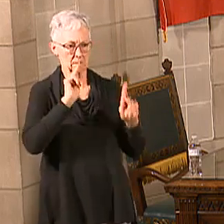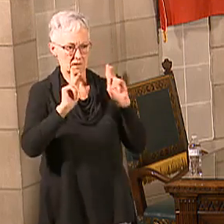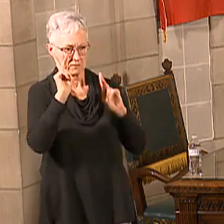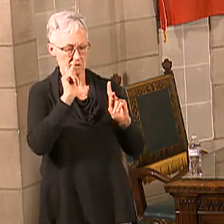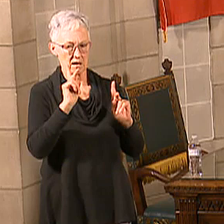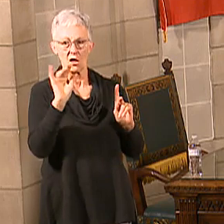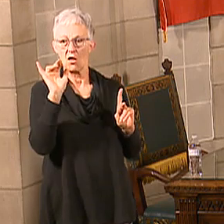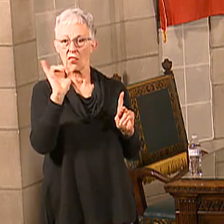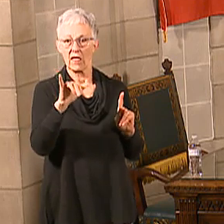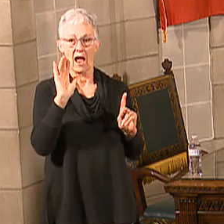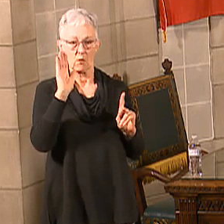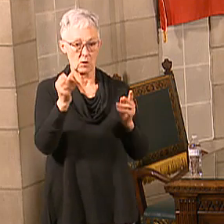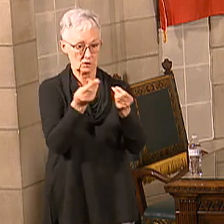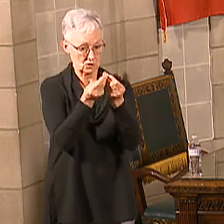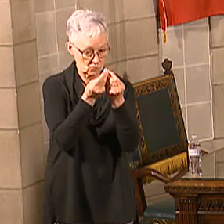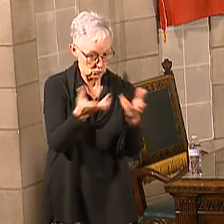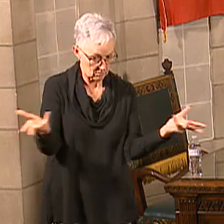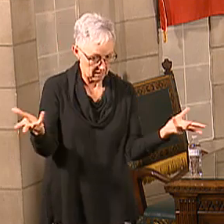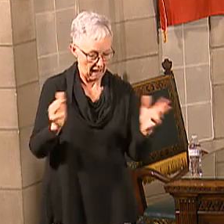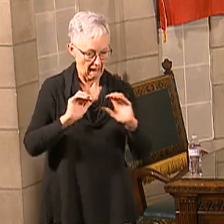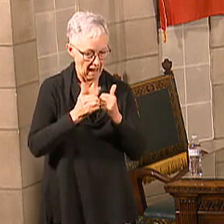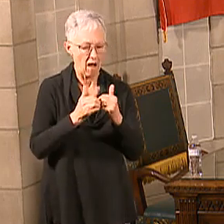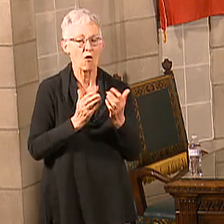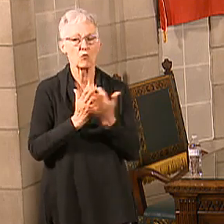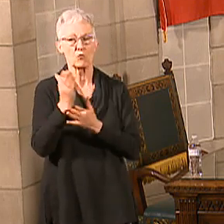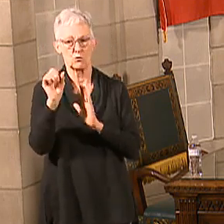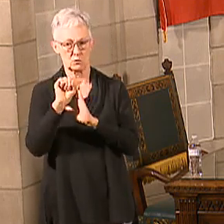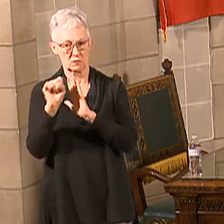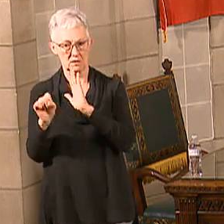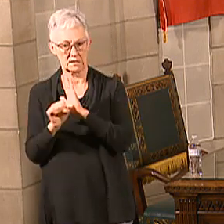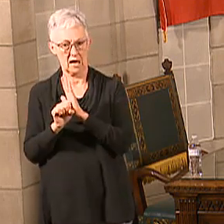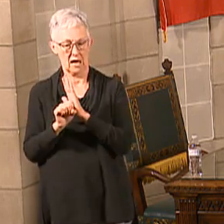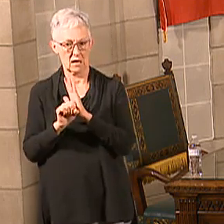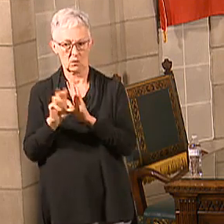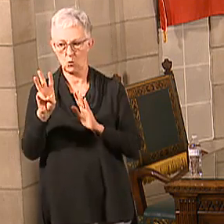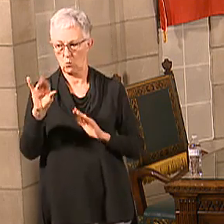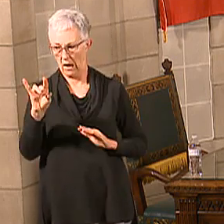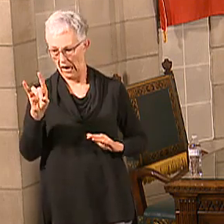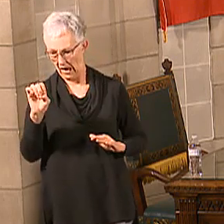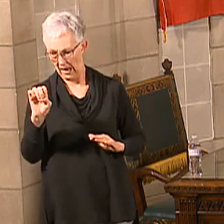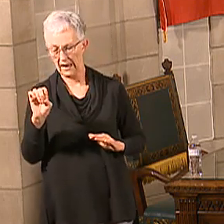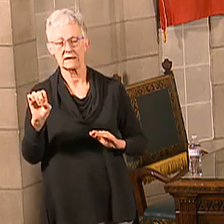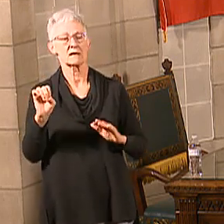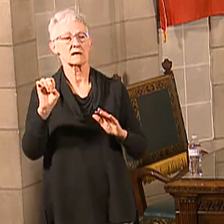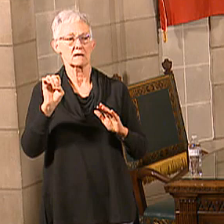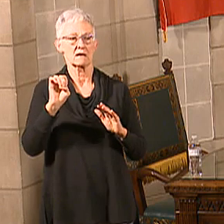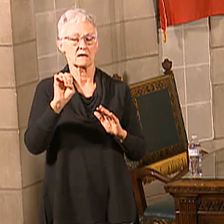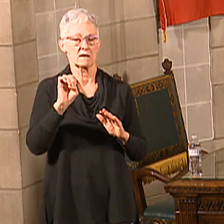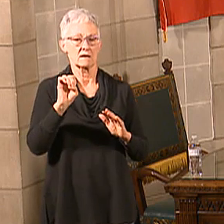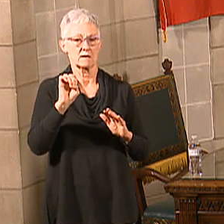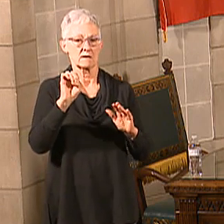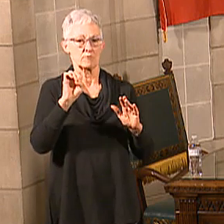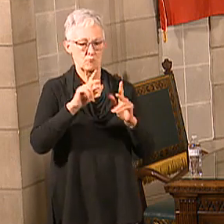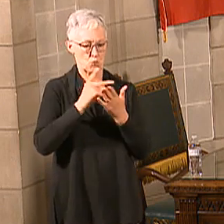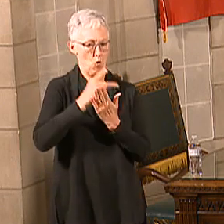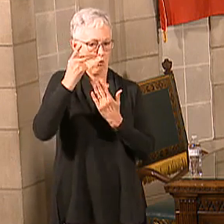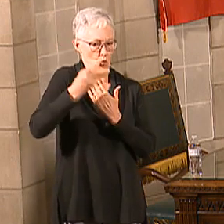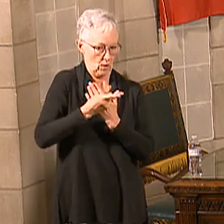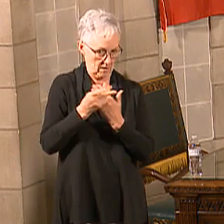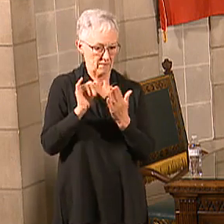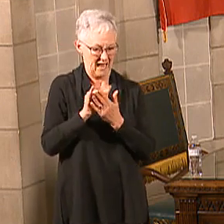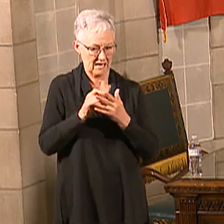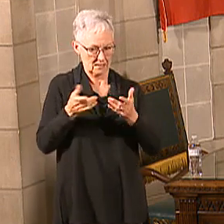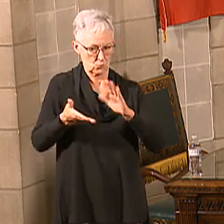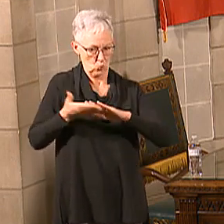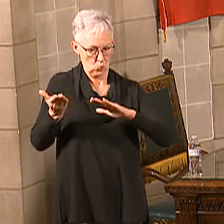these collaboratives are a part of the Bring Up Nebraska initiative that is administered by Nebraska Children and Families Foundation.